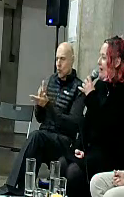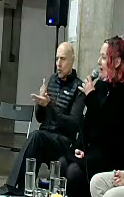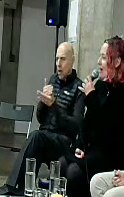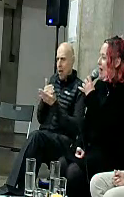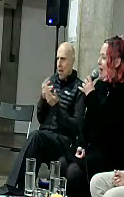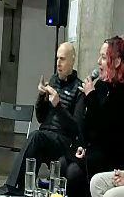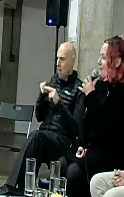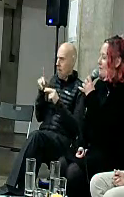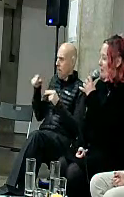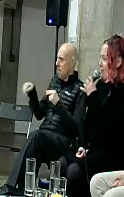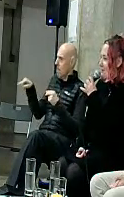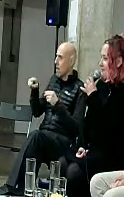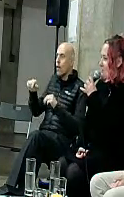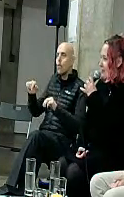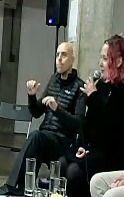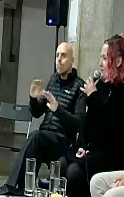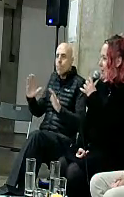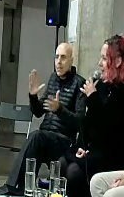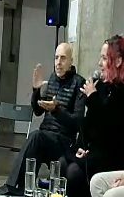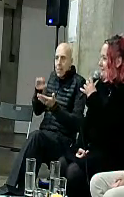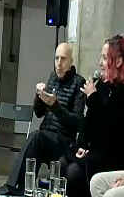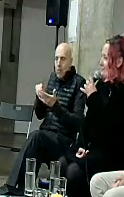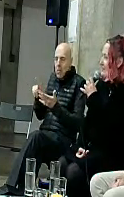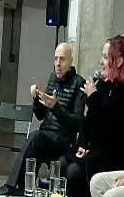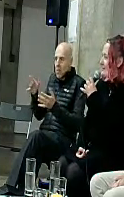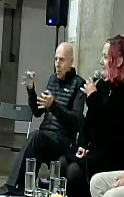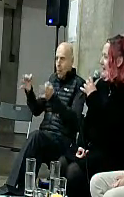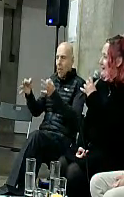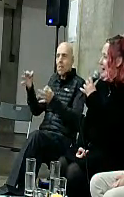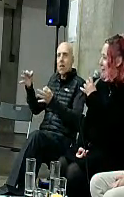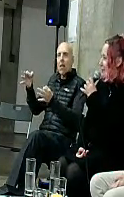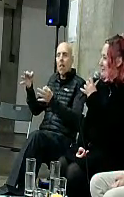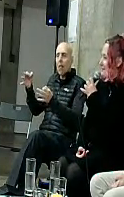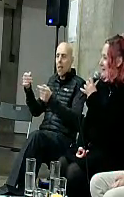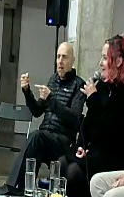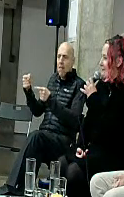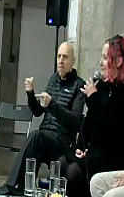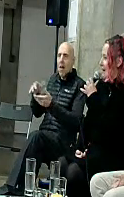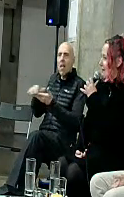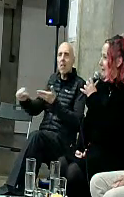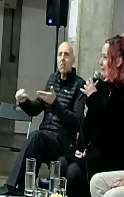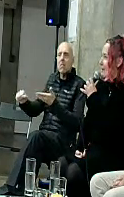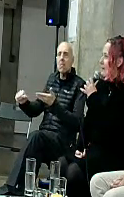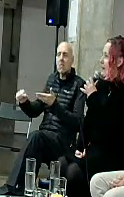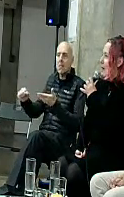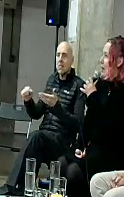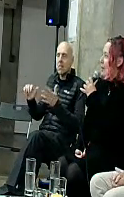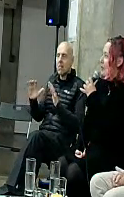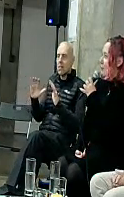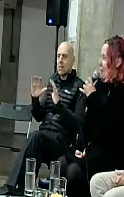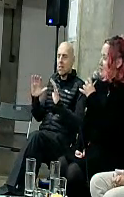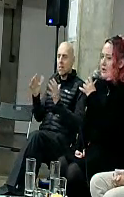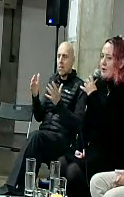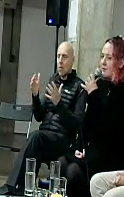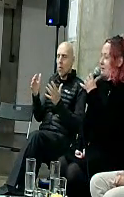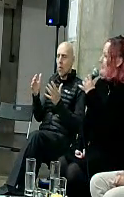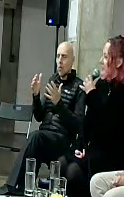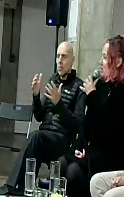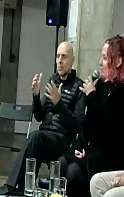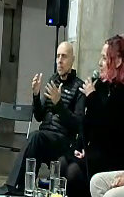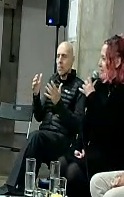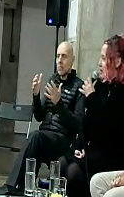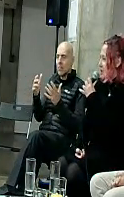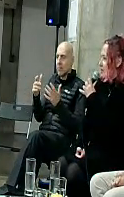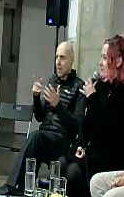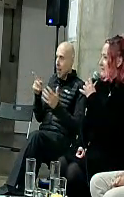haven't experienced political violence, because there isn't that inherent understanding of the fact that the perpetrator is somebody